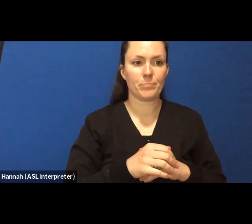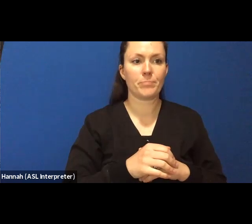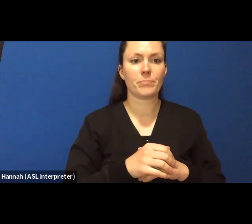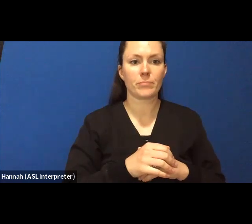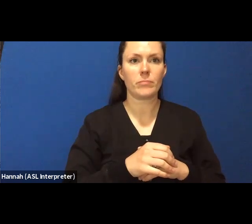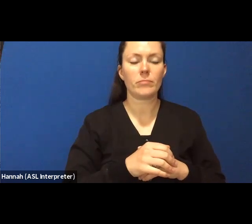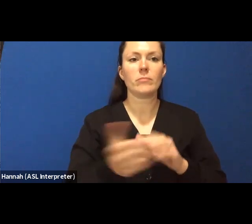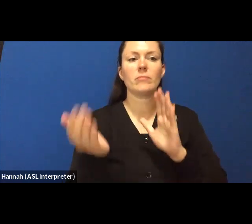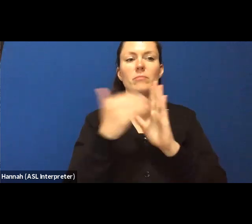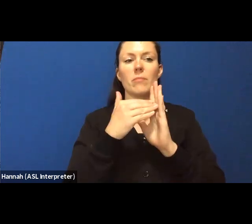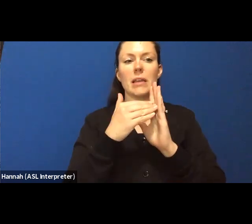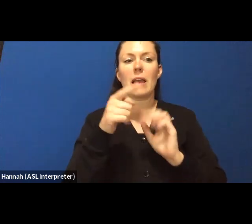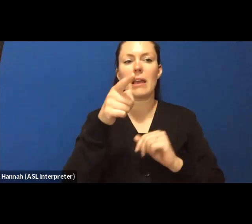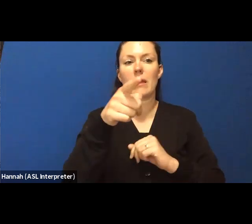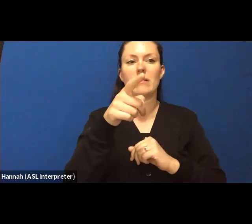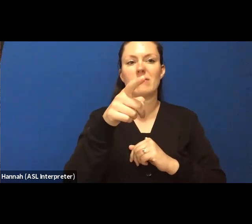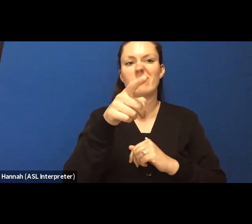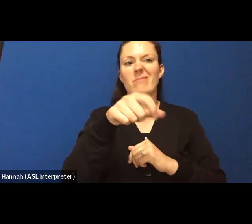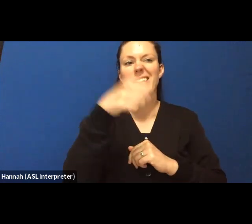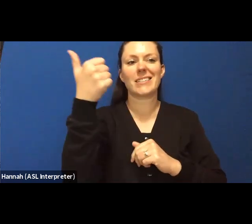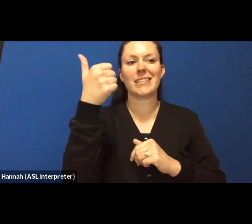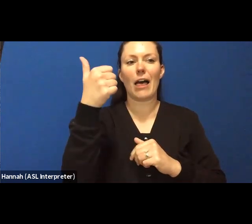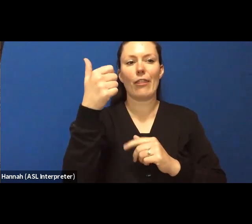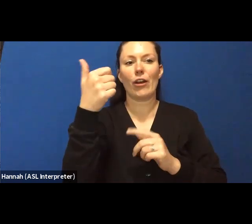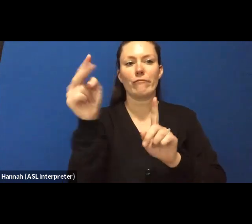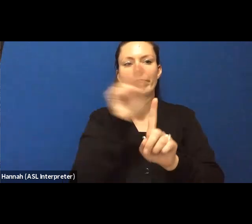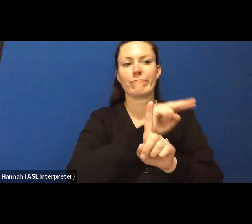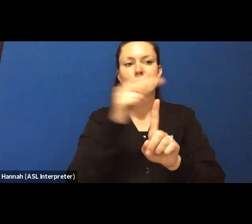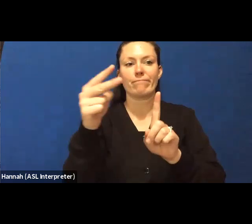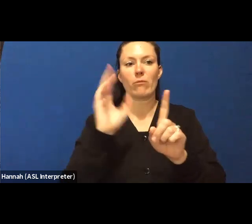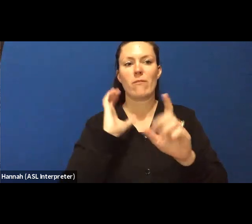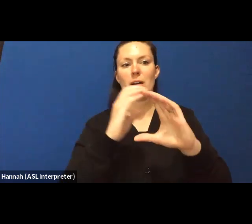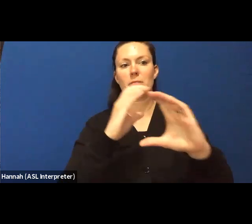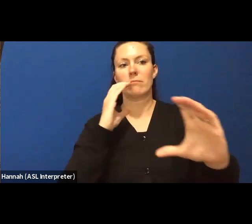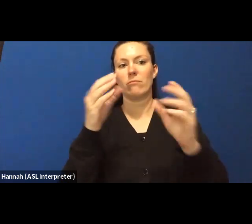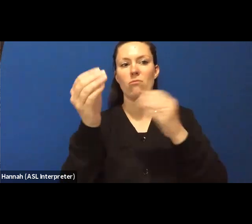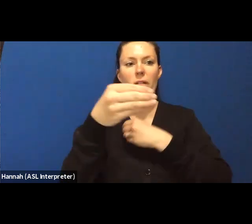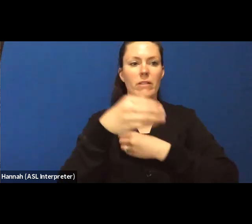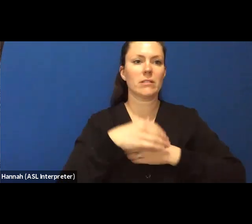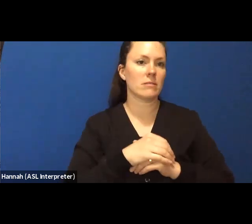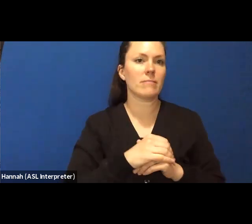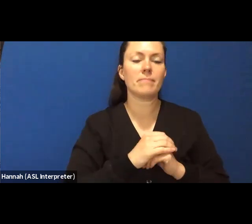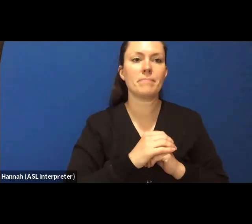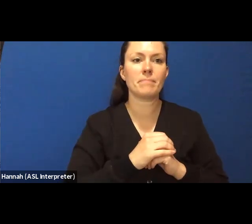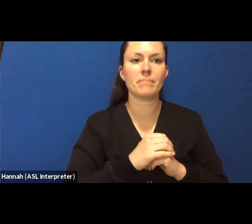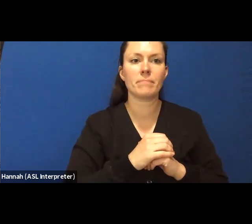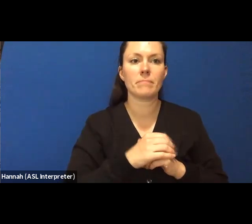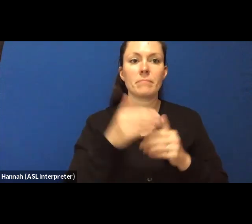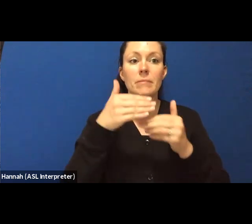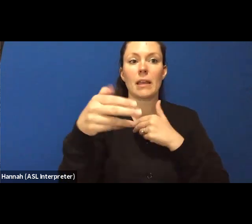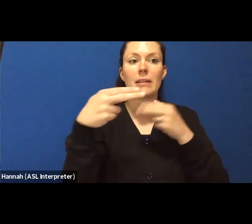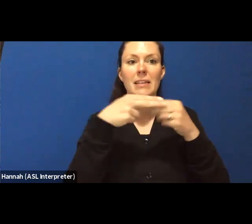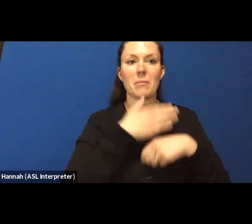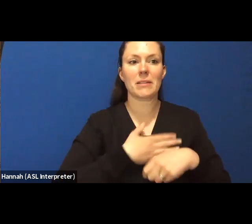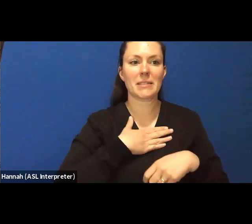And again, that's just a different, just another view of the mobile office. Next slide, please.